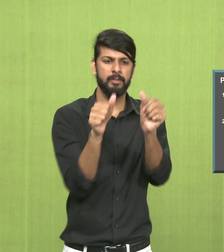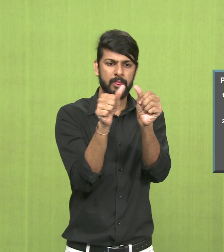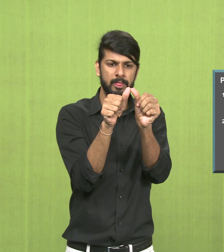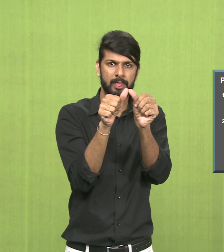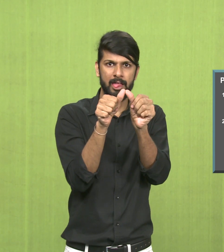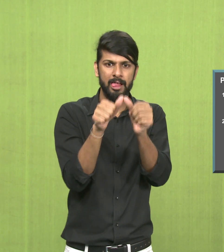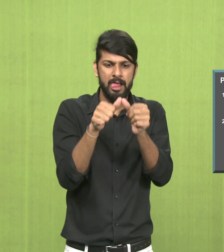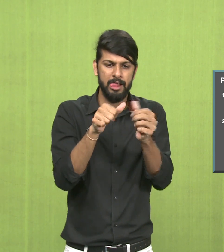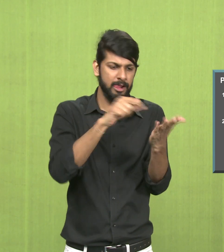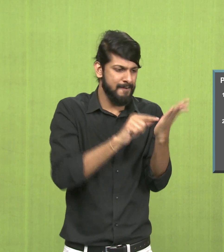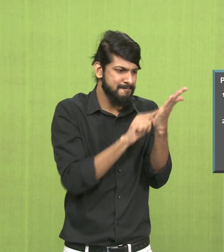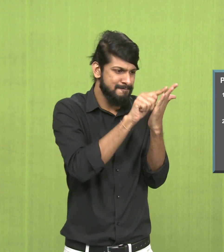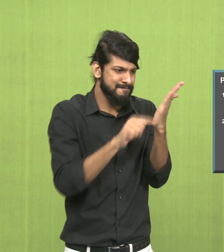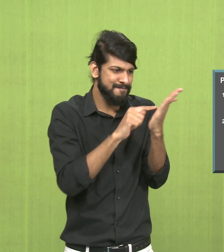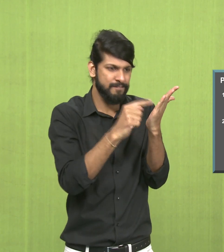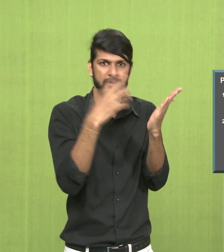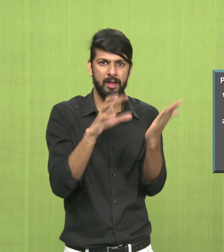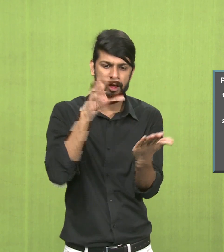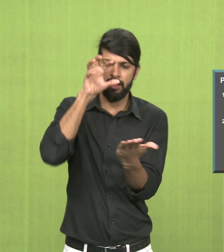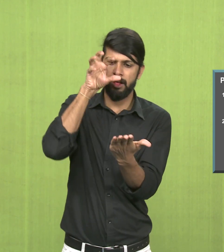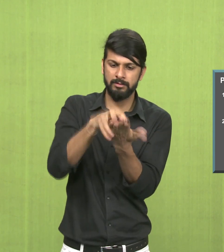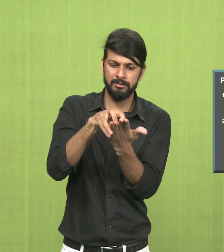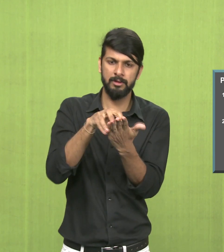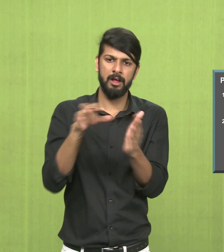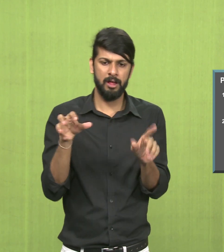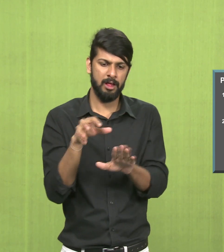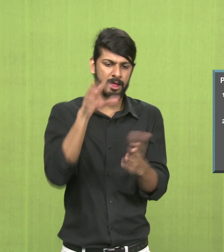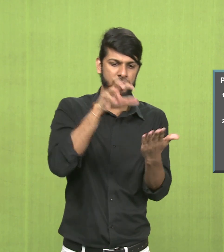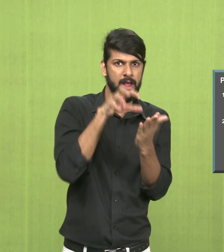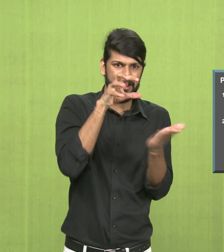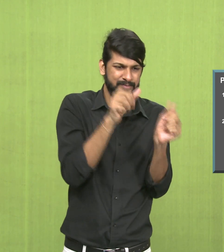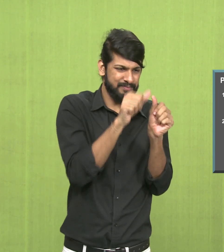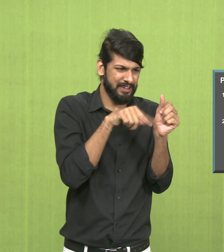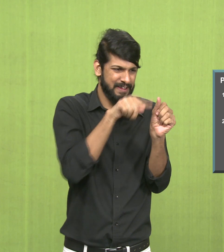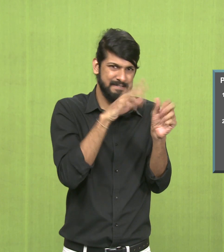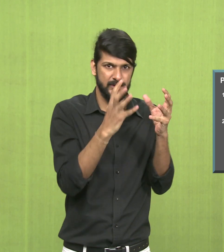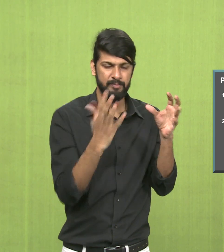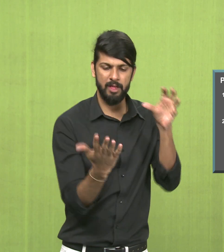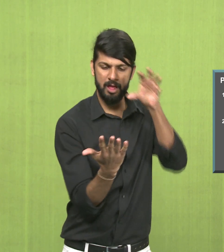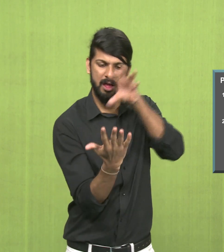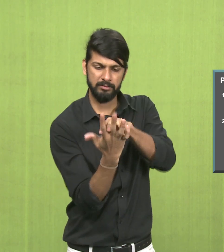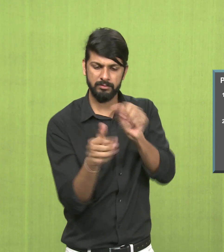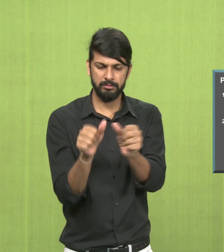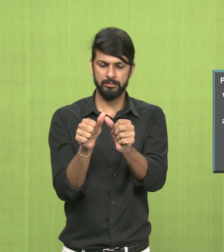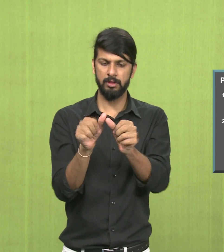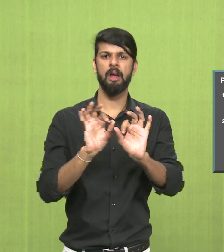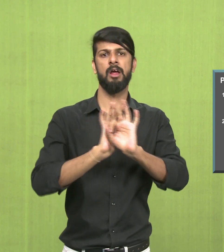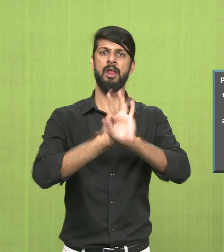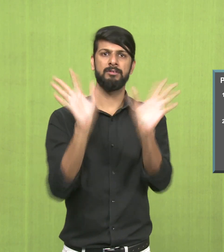the image is made through an impression, but we have to be careful to remember that the reverse or a